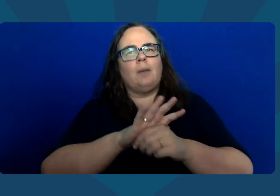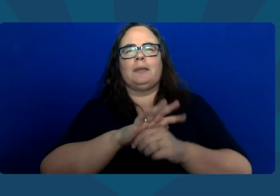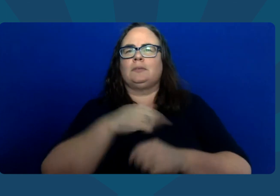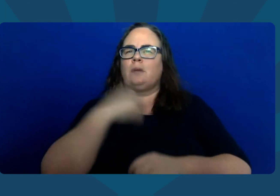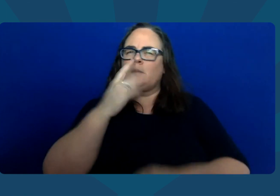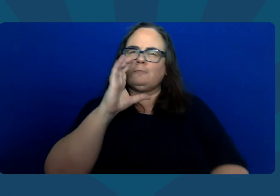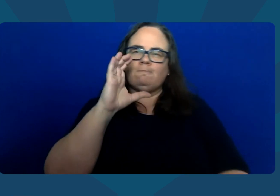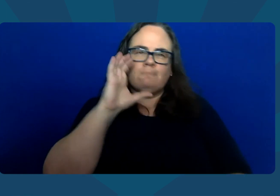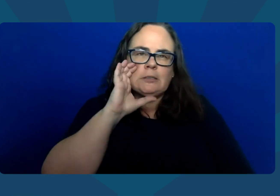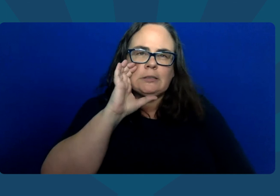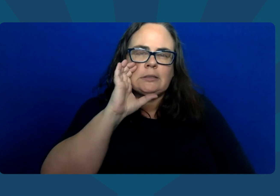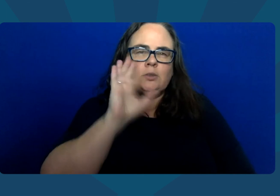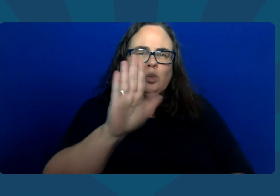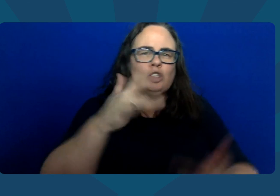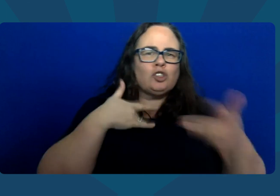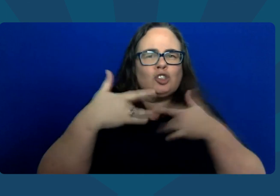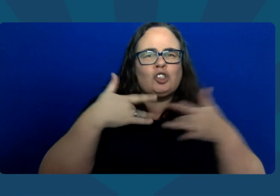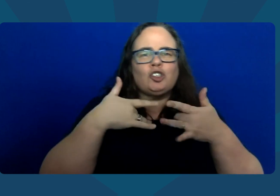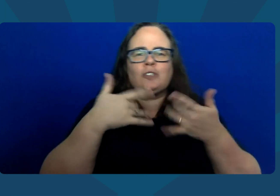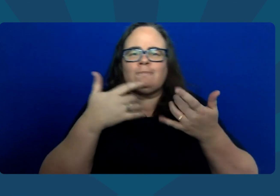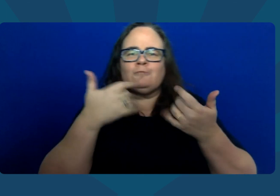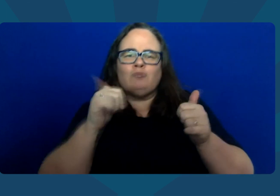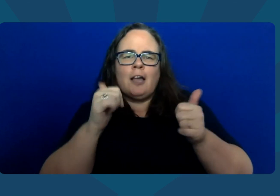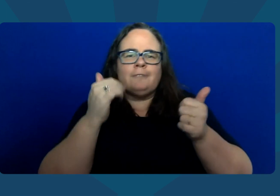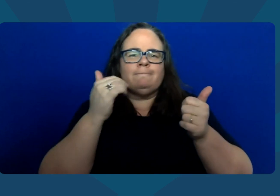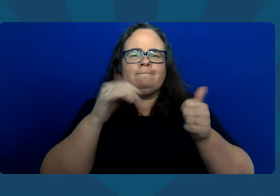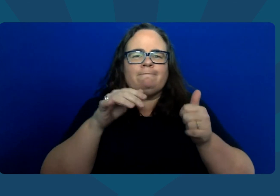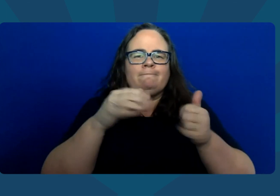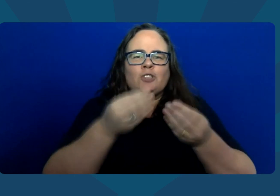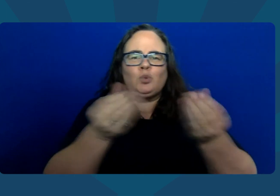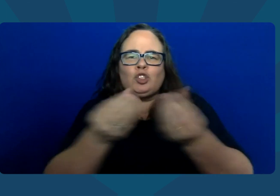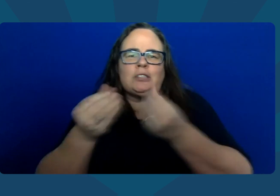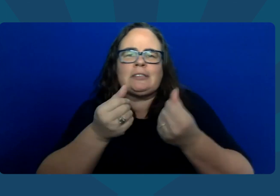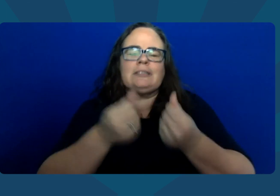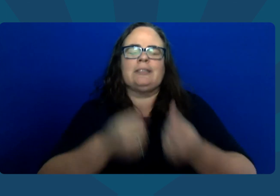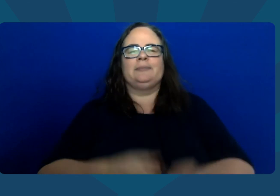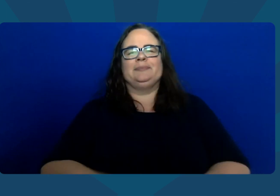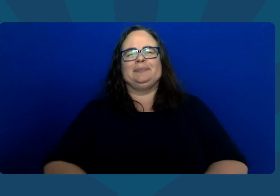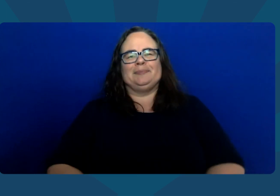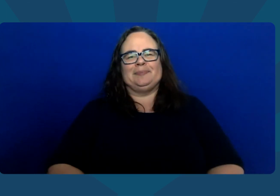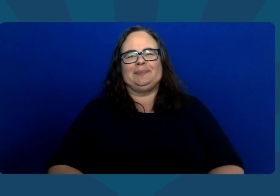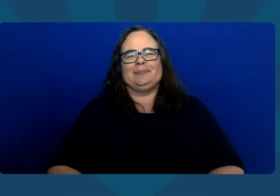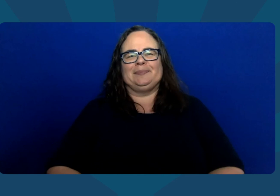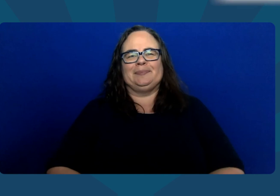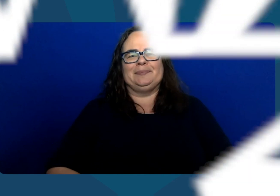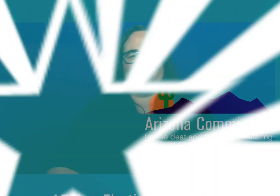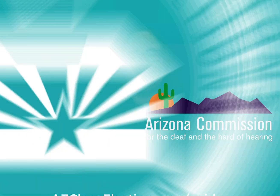28. I promise I will always listen to your concerns and try to find solutions.